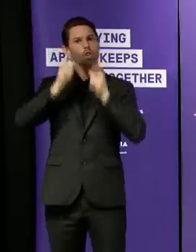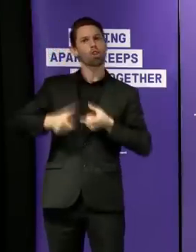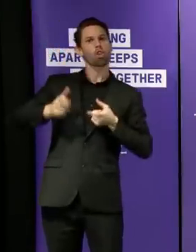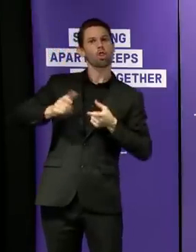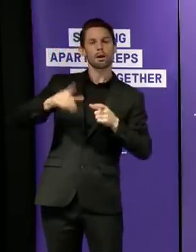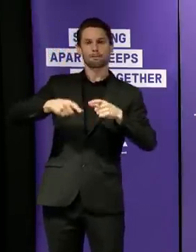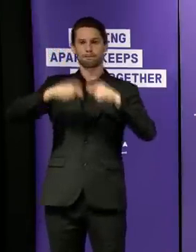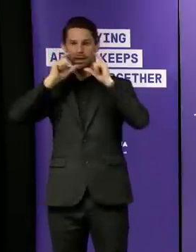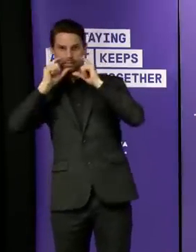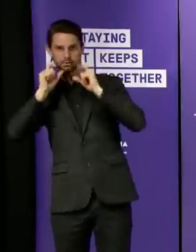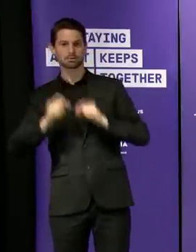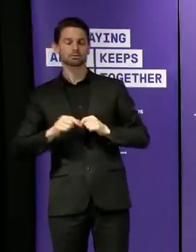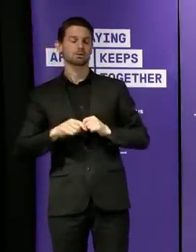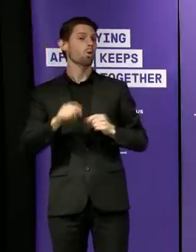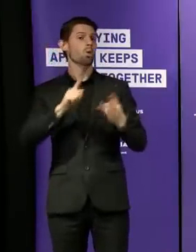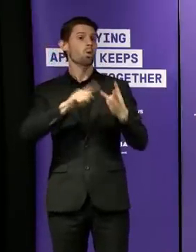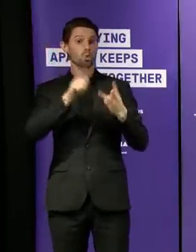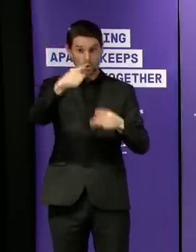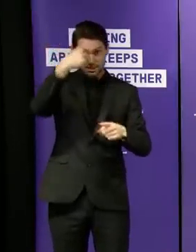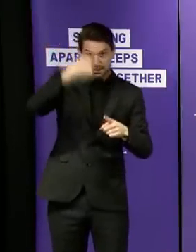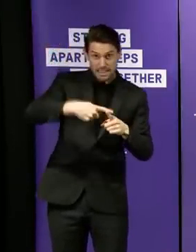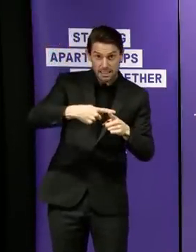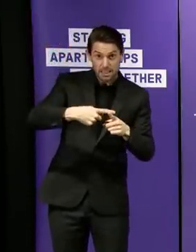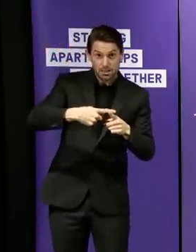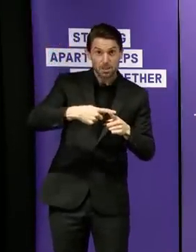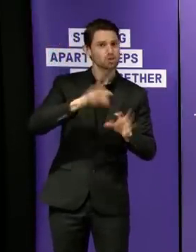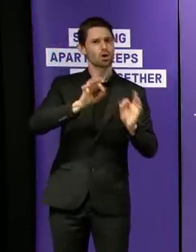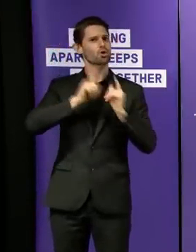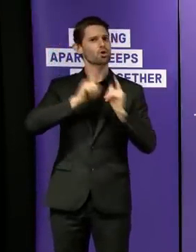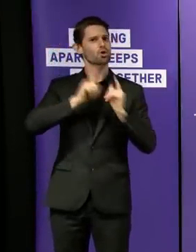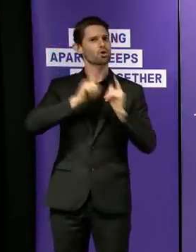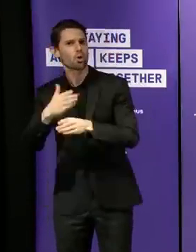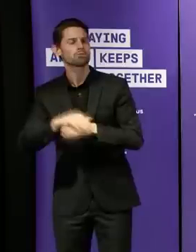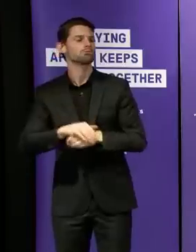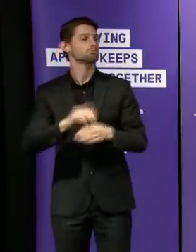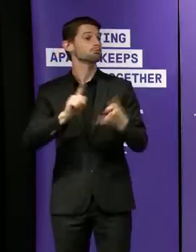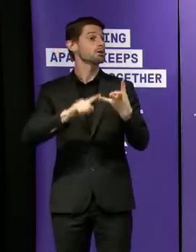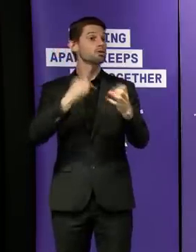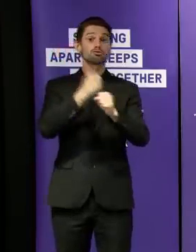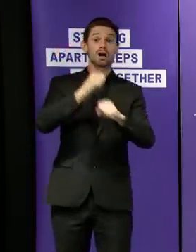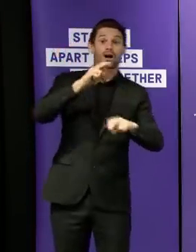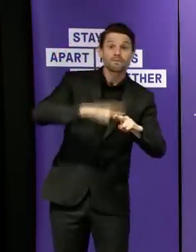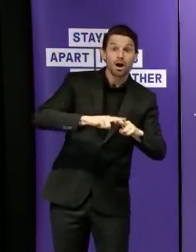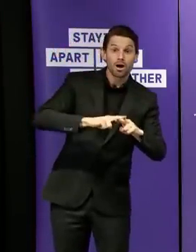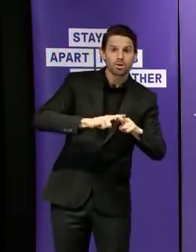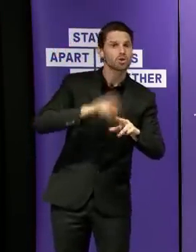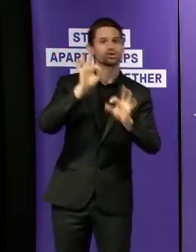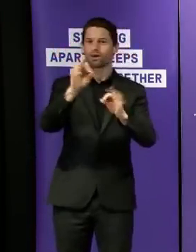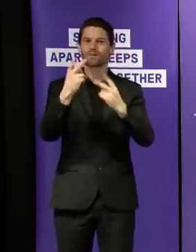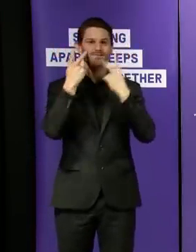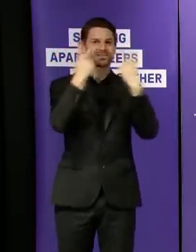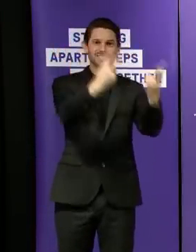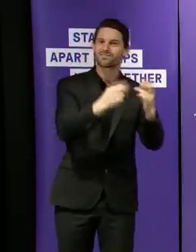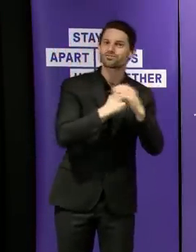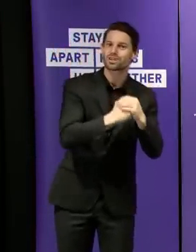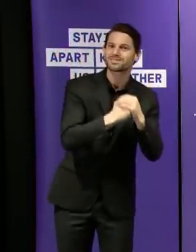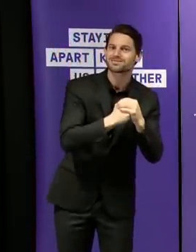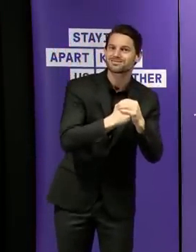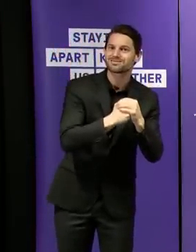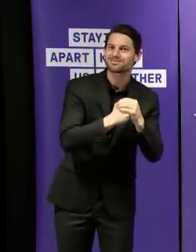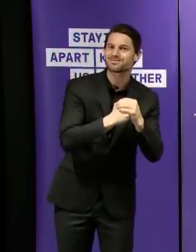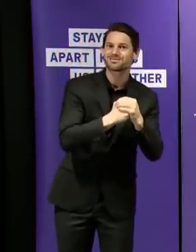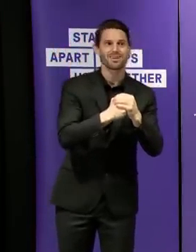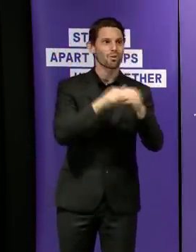Grand final, fantastic day, important day, can't go to your mate's place. All these things are just as important as the team of